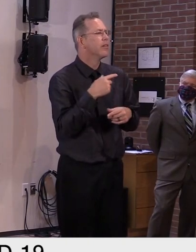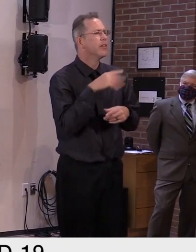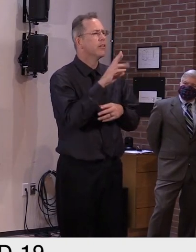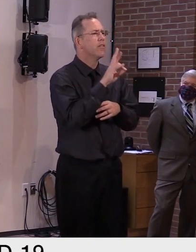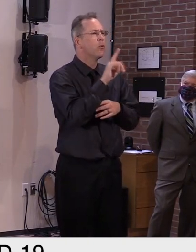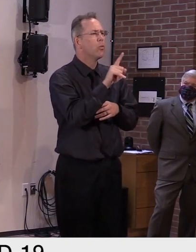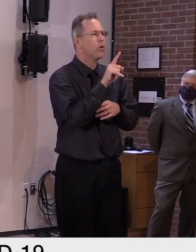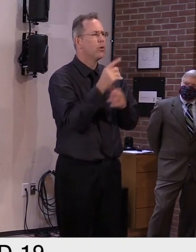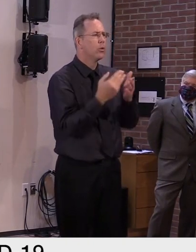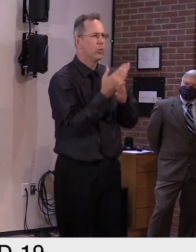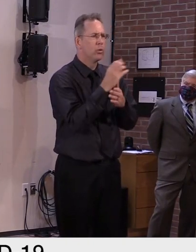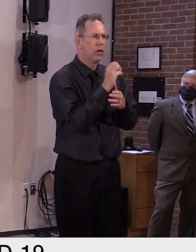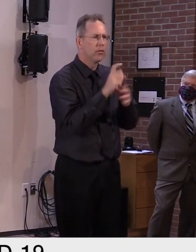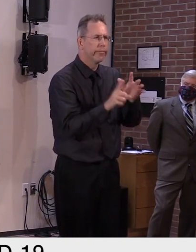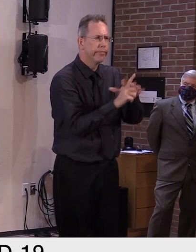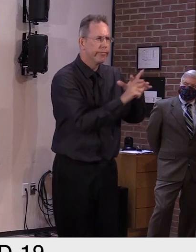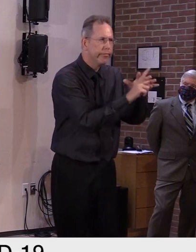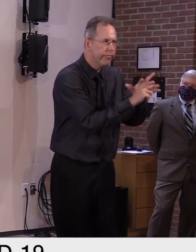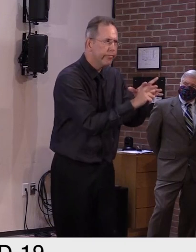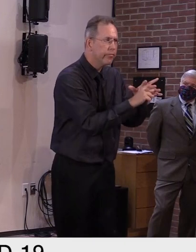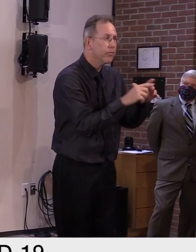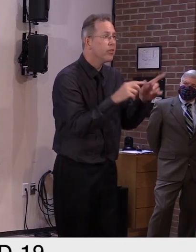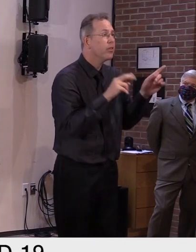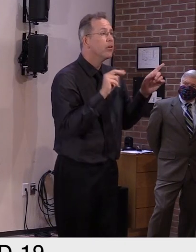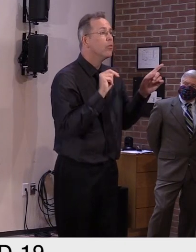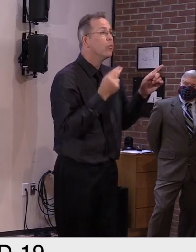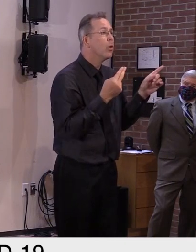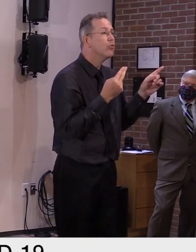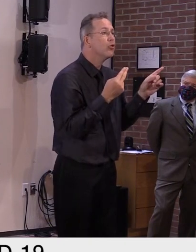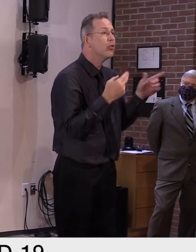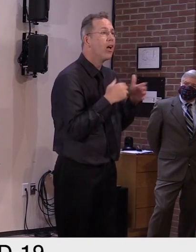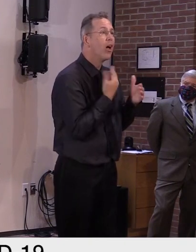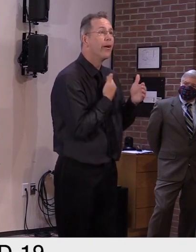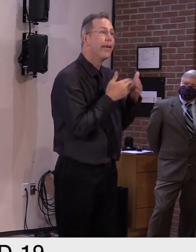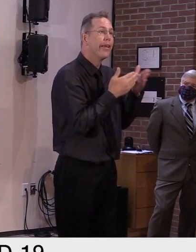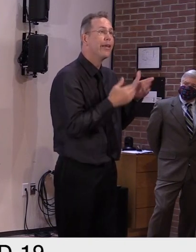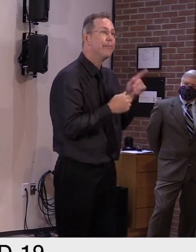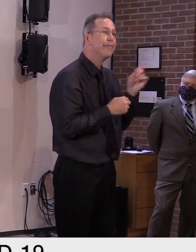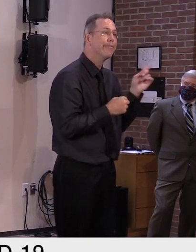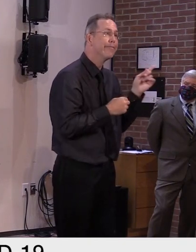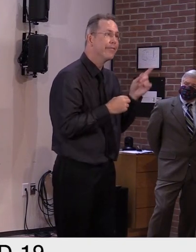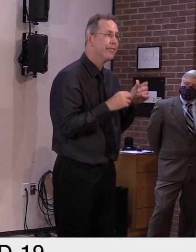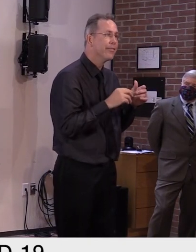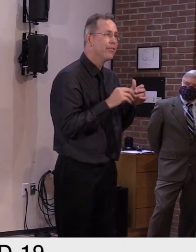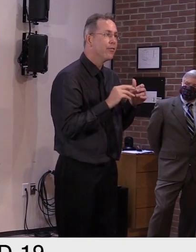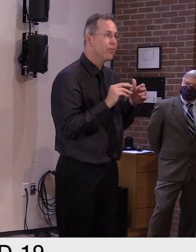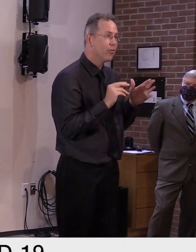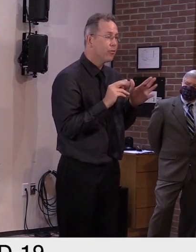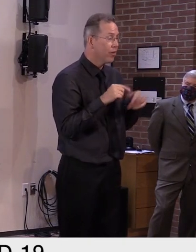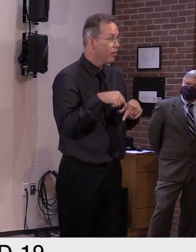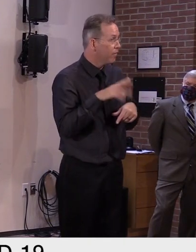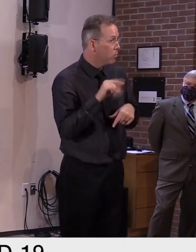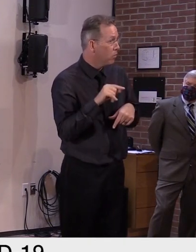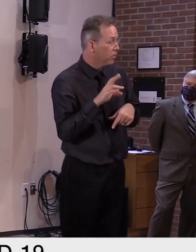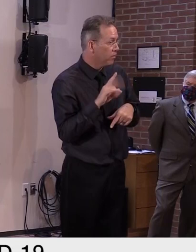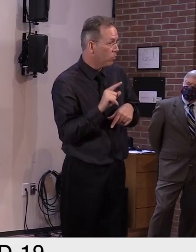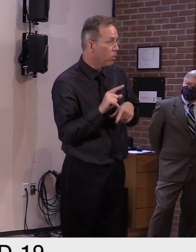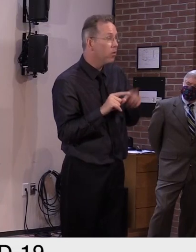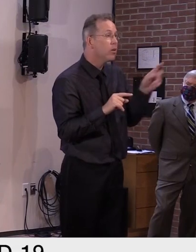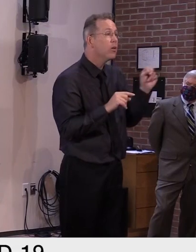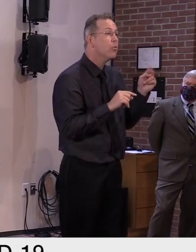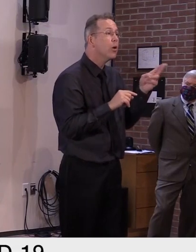door neighbor, New Hampshire, had 71 for the whole week. Our next door neighbors